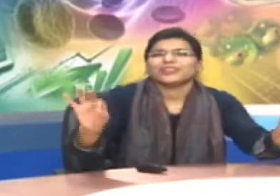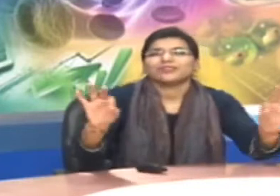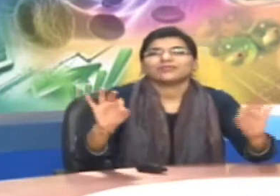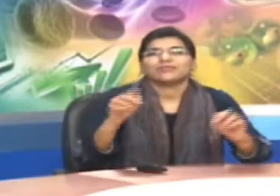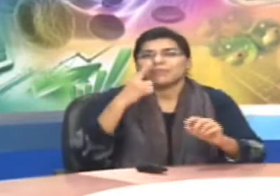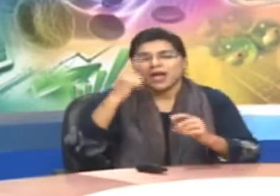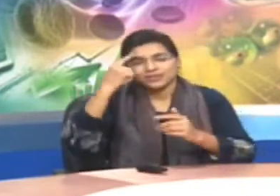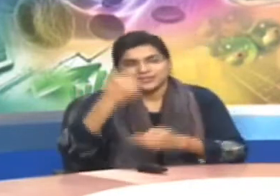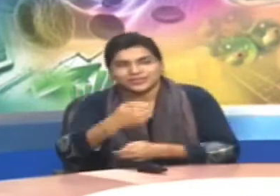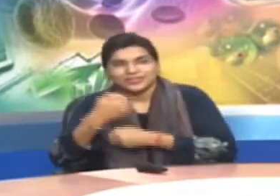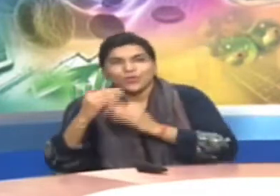up.